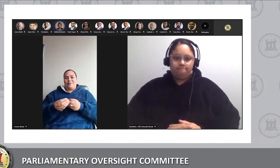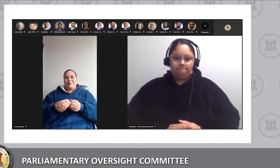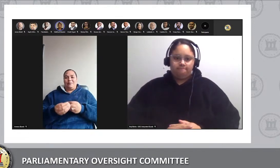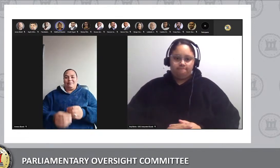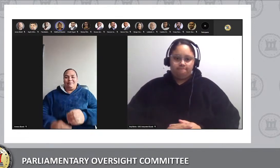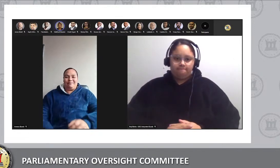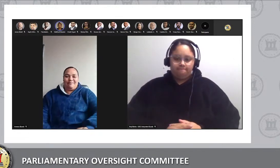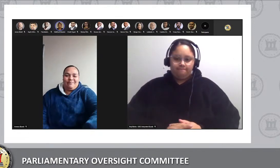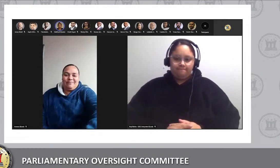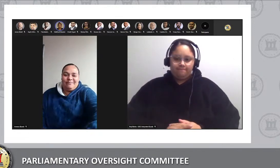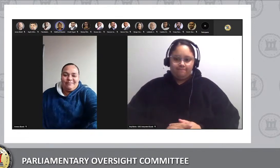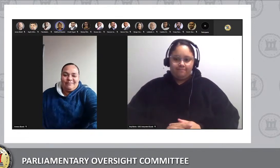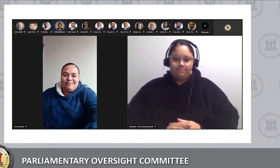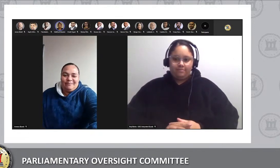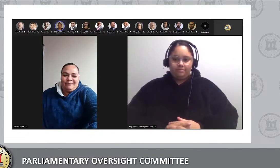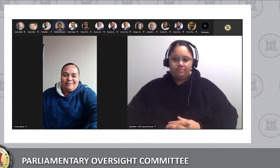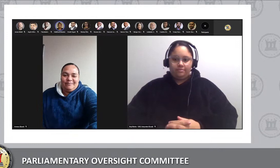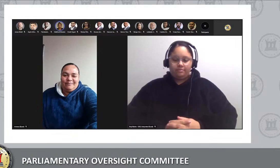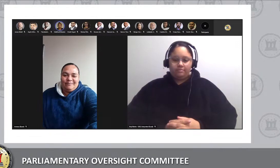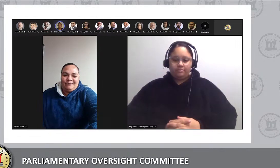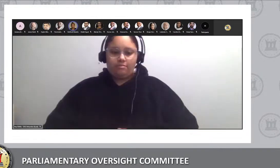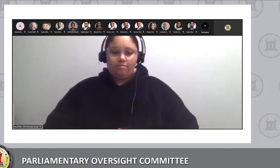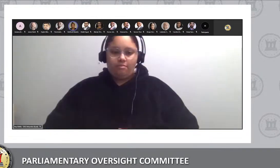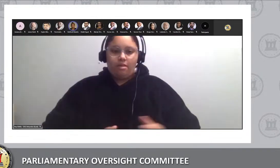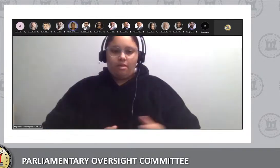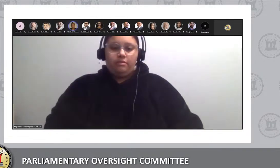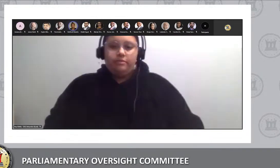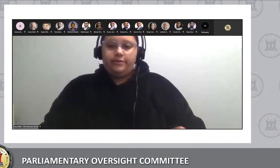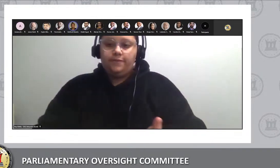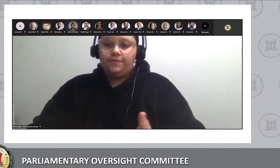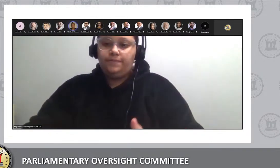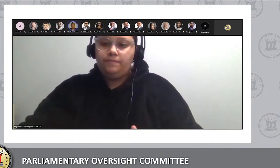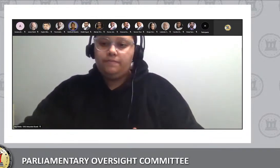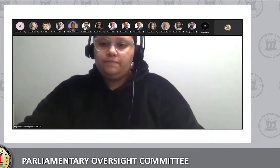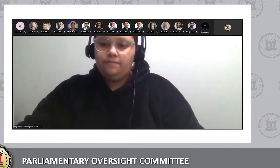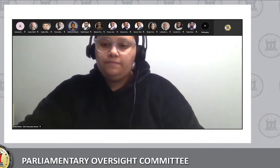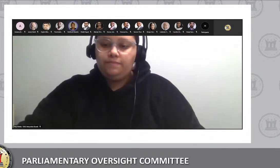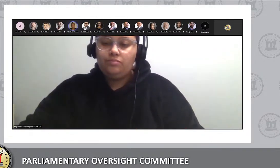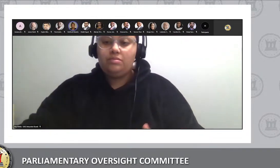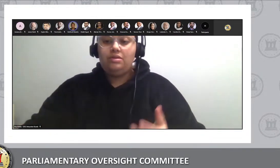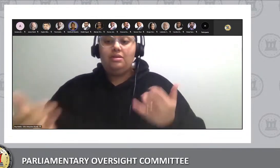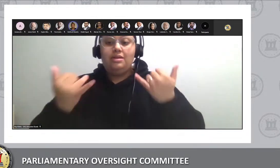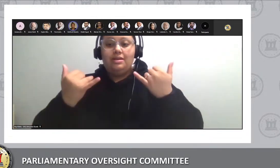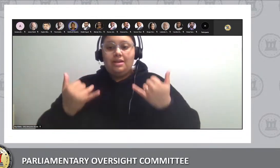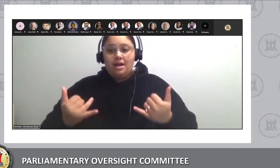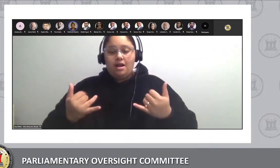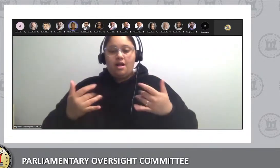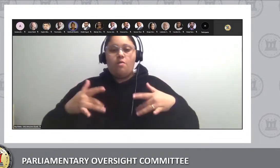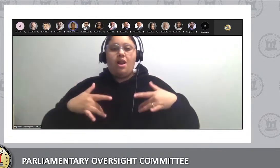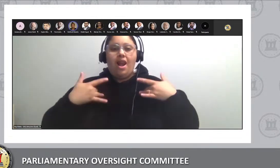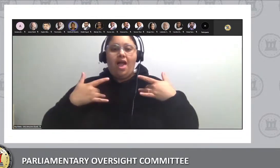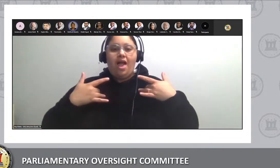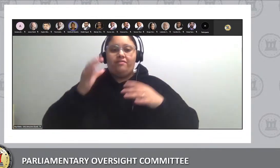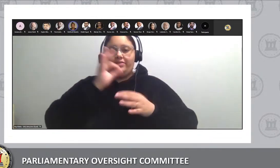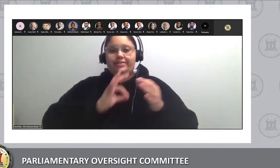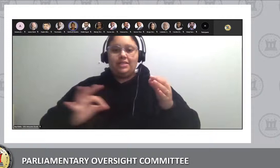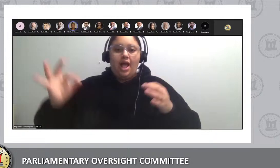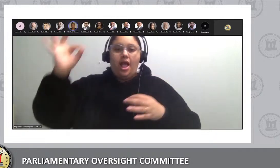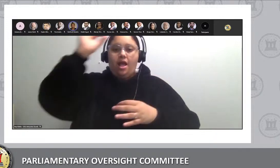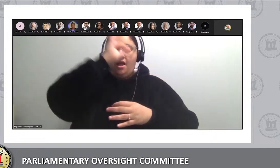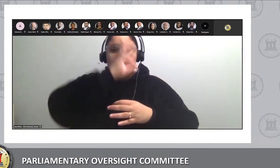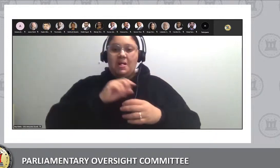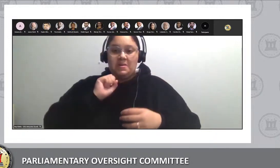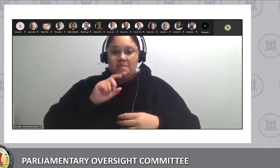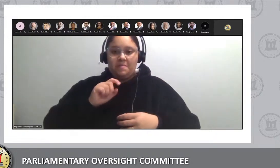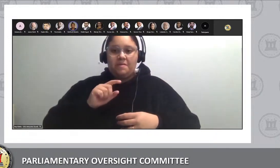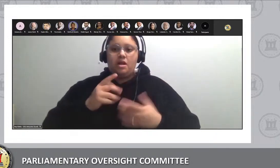they've allocated the funds for that. Now, the life cycle of that petition, you can see